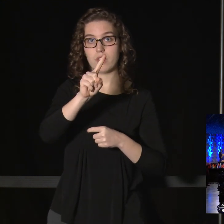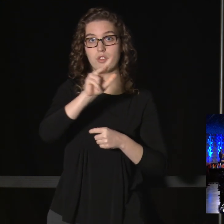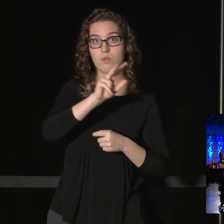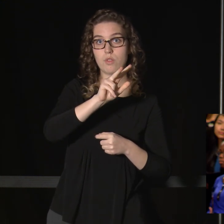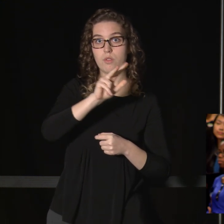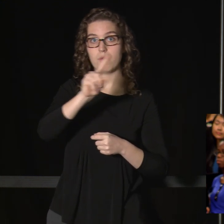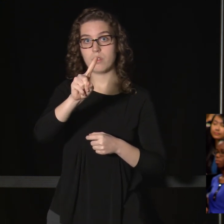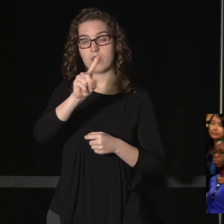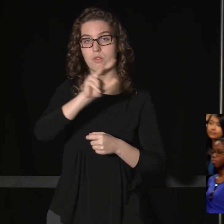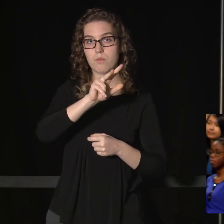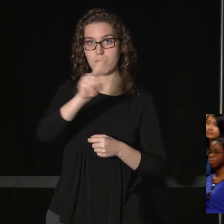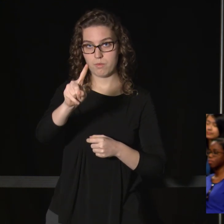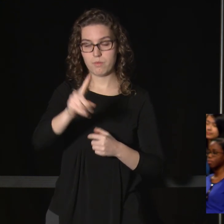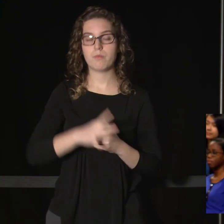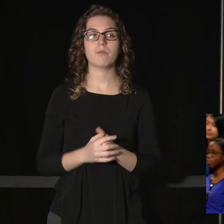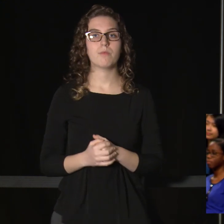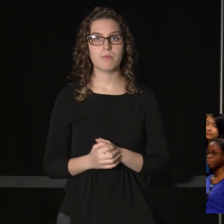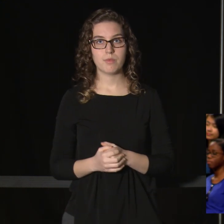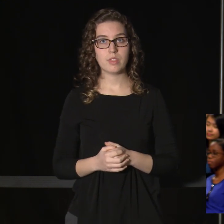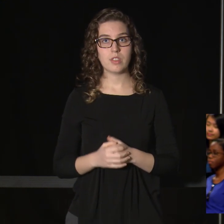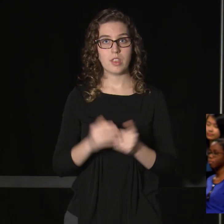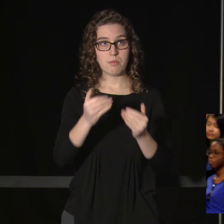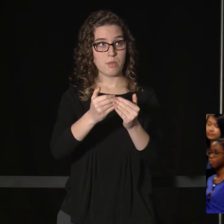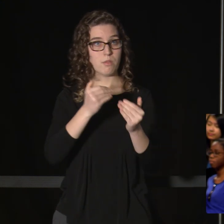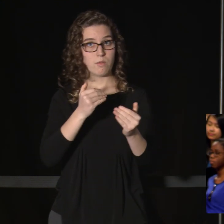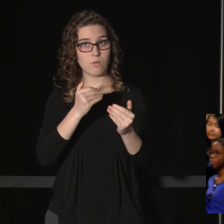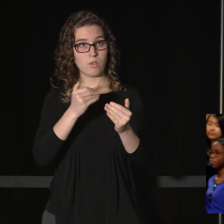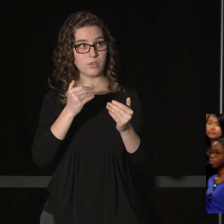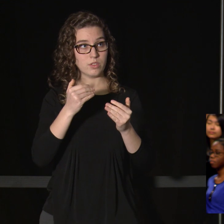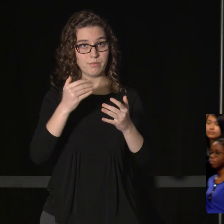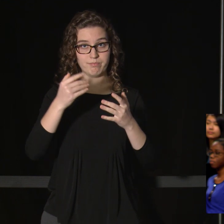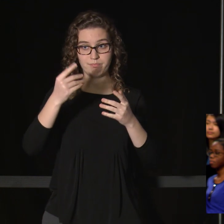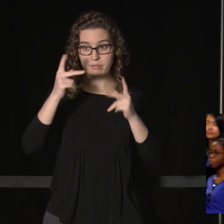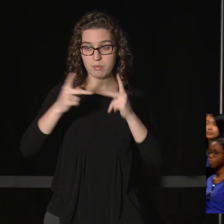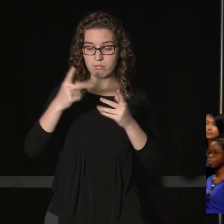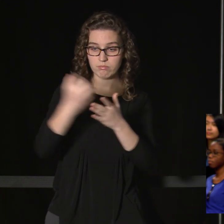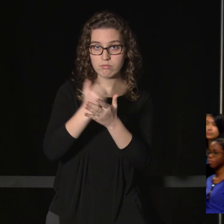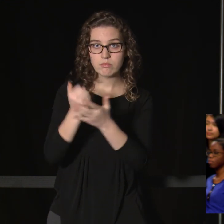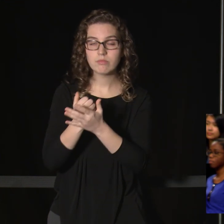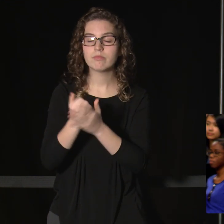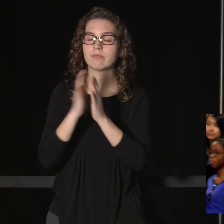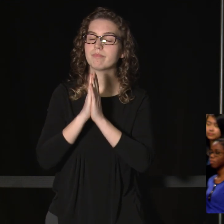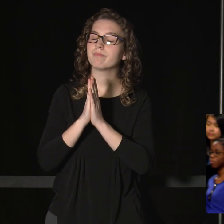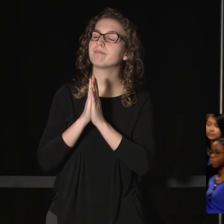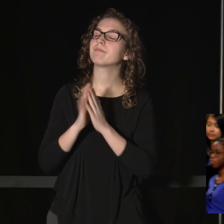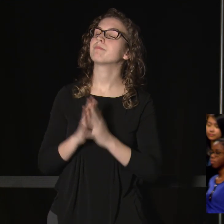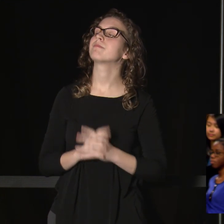313131. Before the ushers come to collect the offering, please bow your heads as I pray.